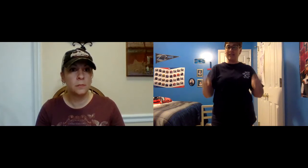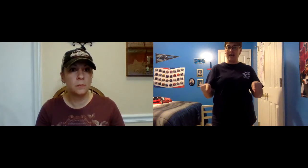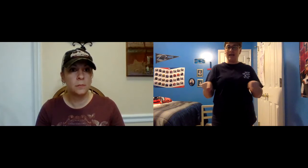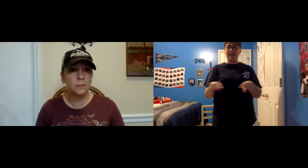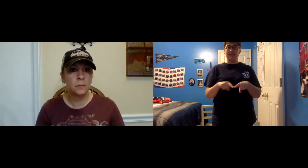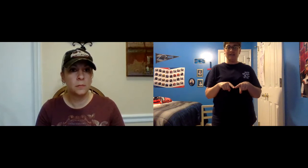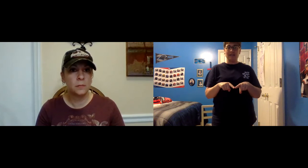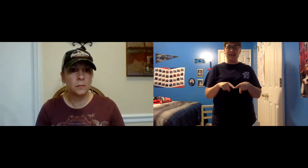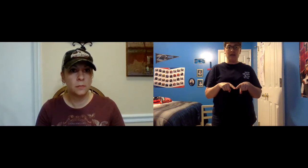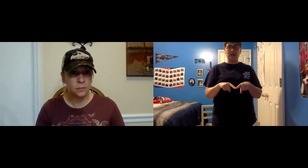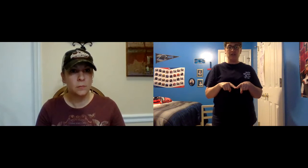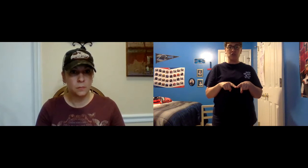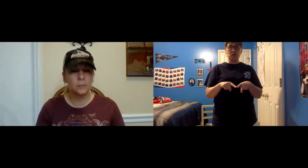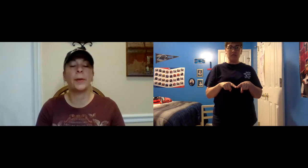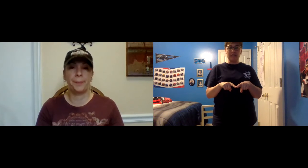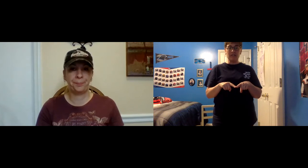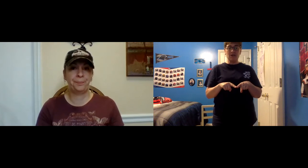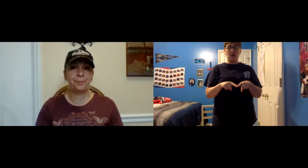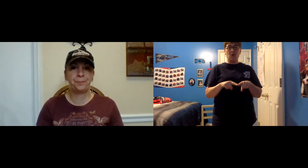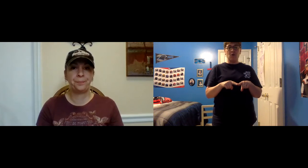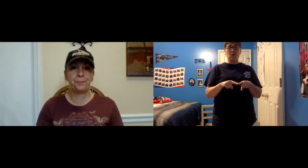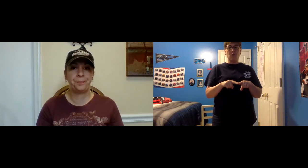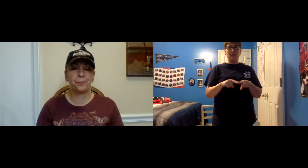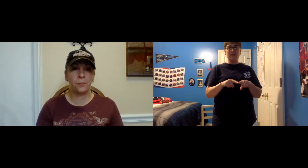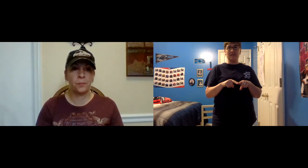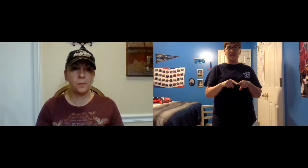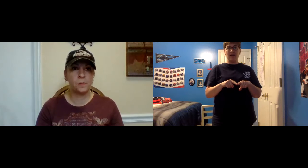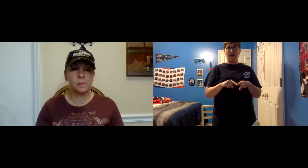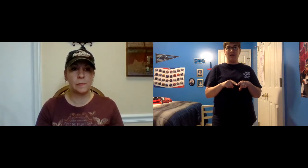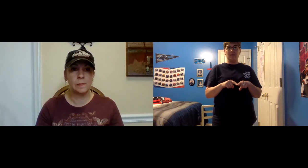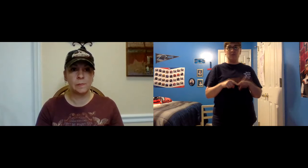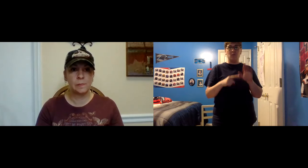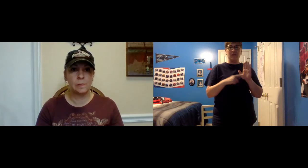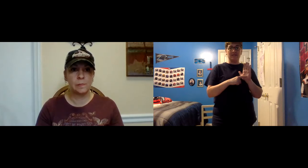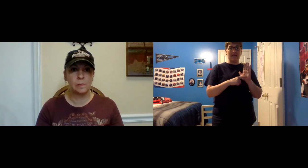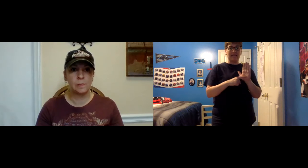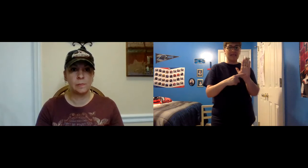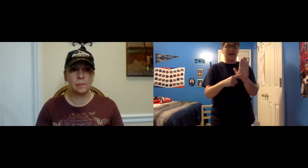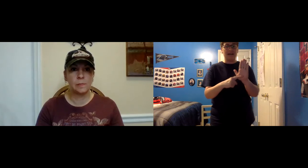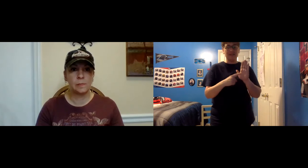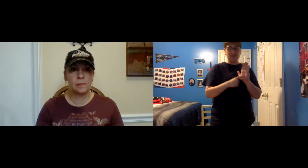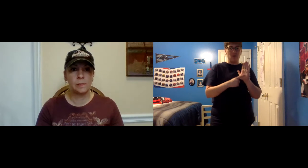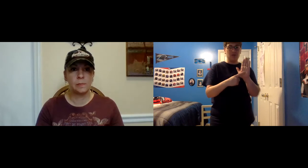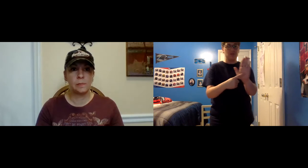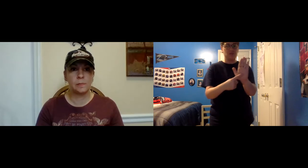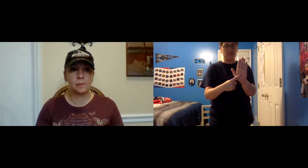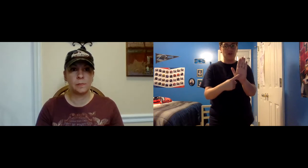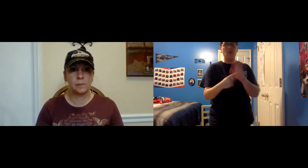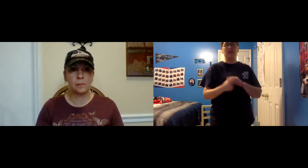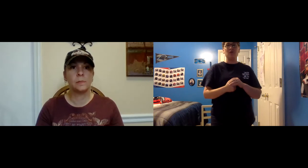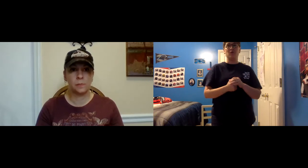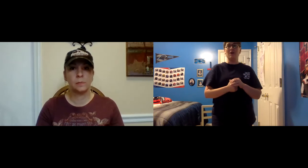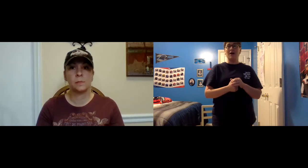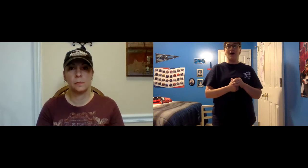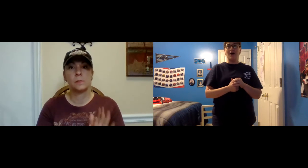the sign like out on the street, or what is that sign, you know, what is she